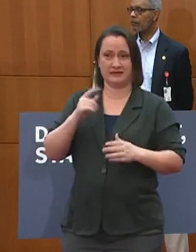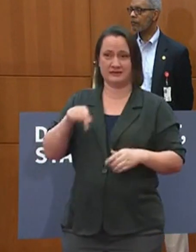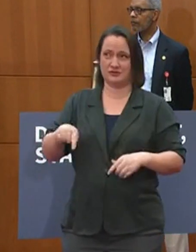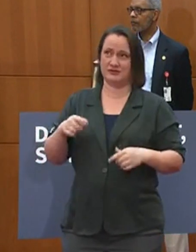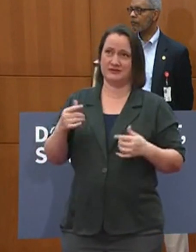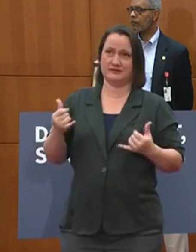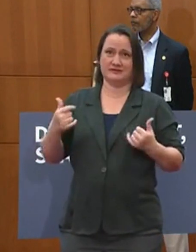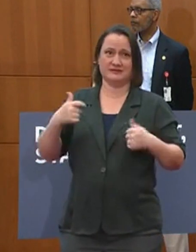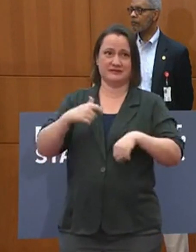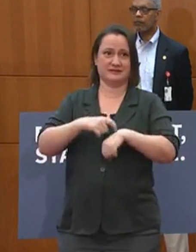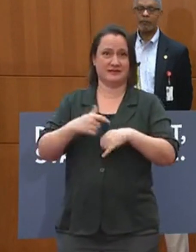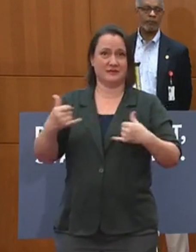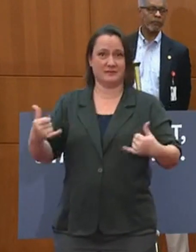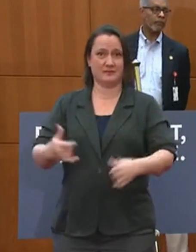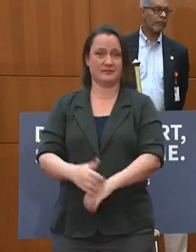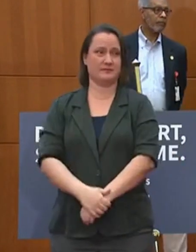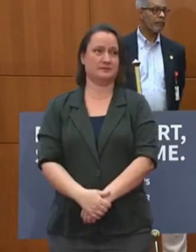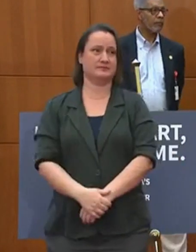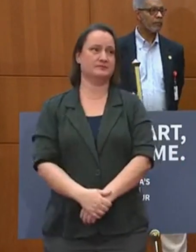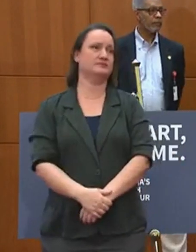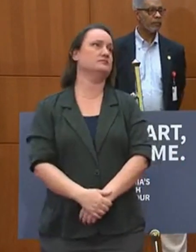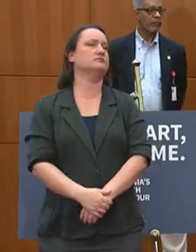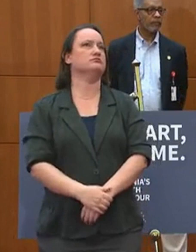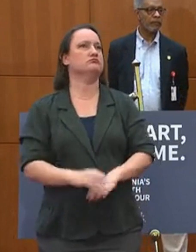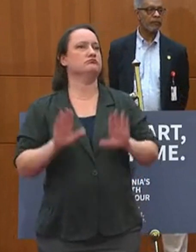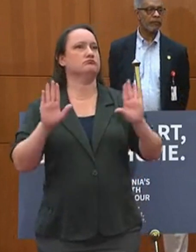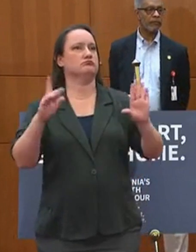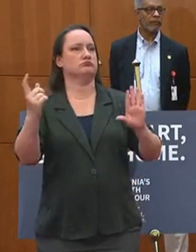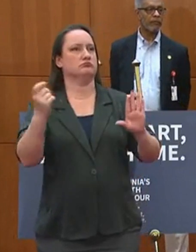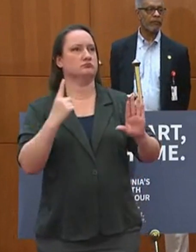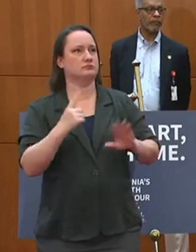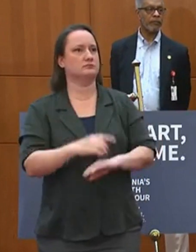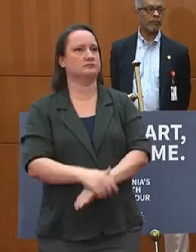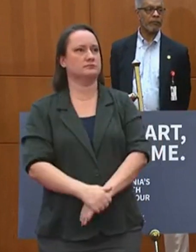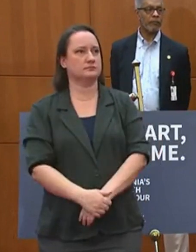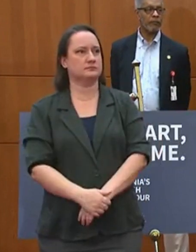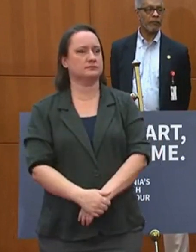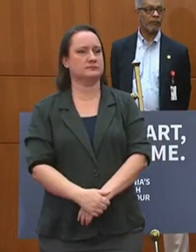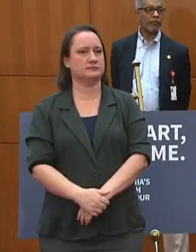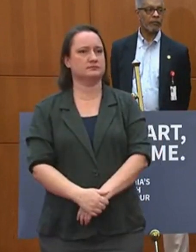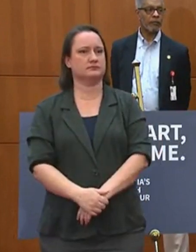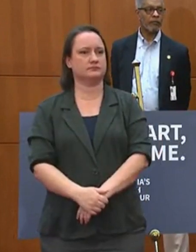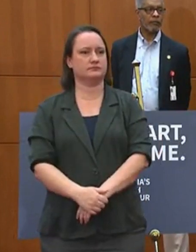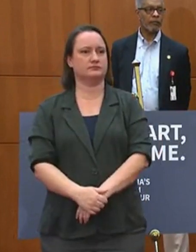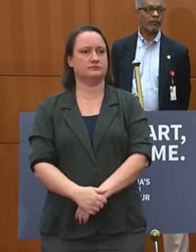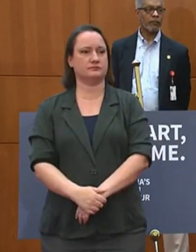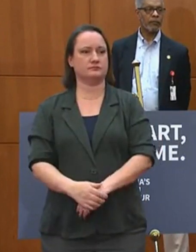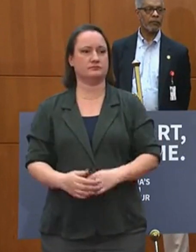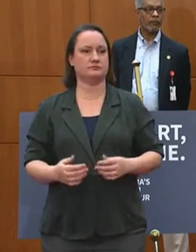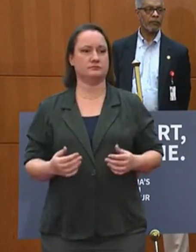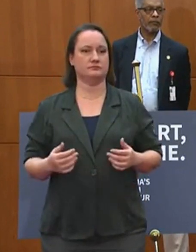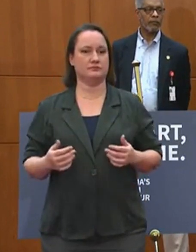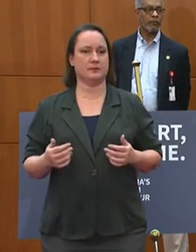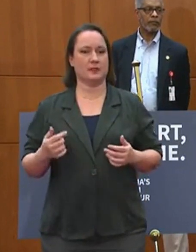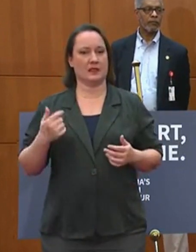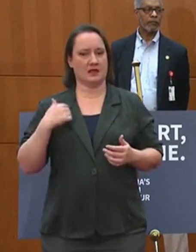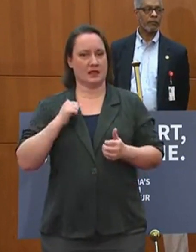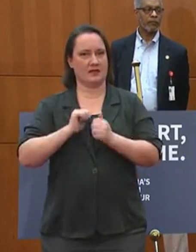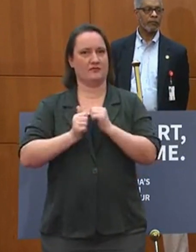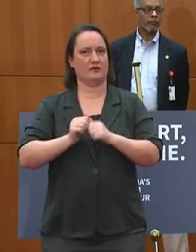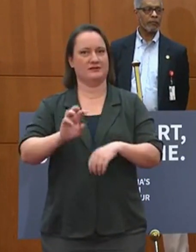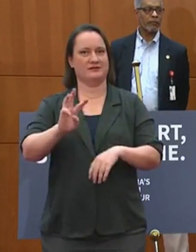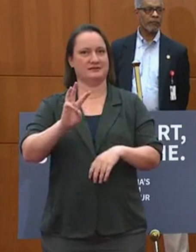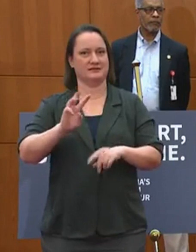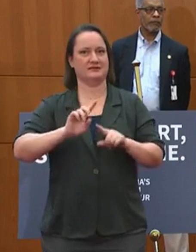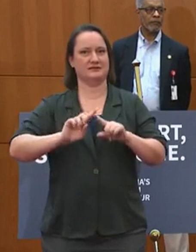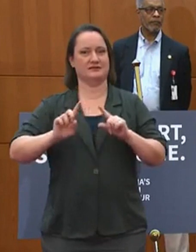unprecedented time that we're in? You know, it's a great question, and I've just run in six campaigns over